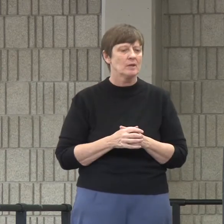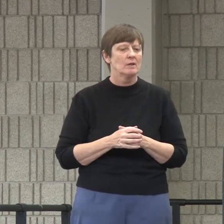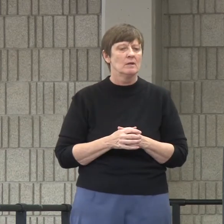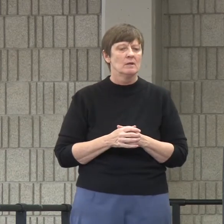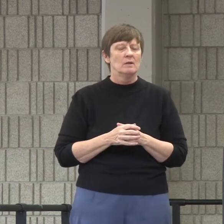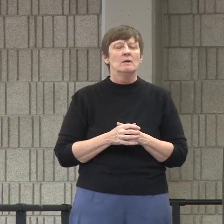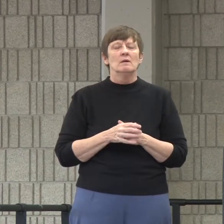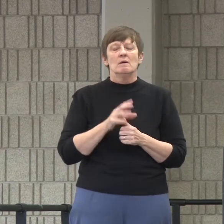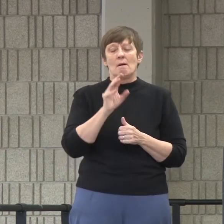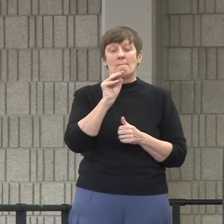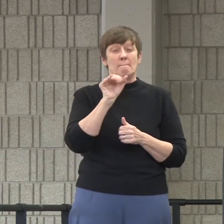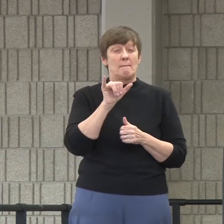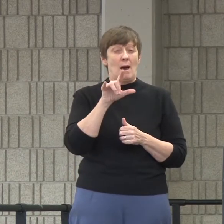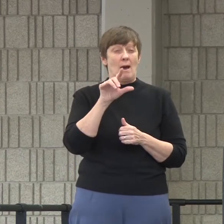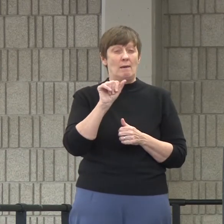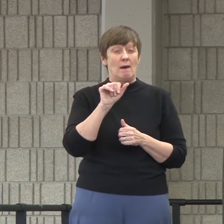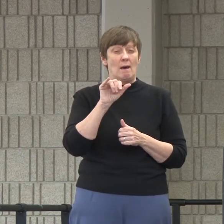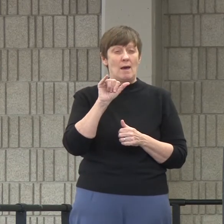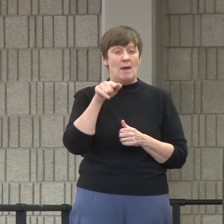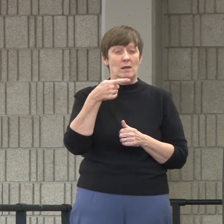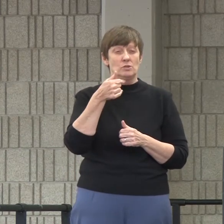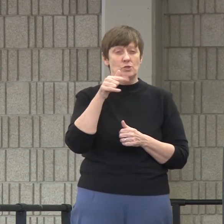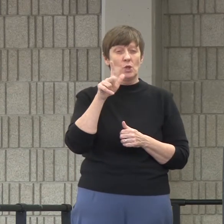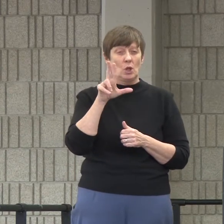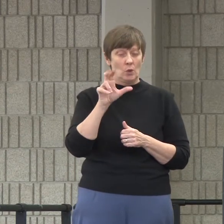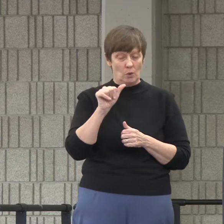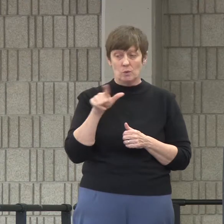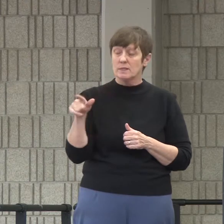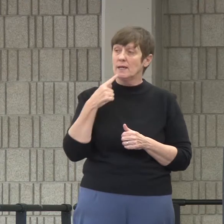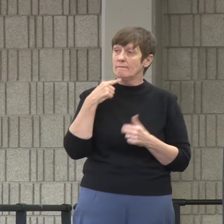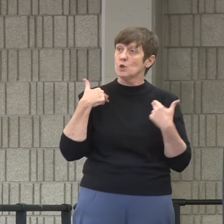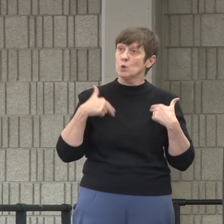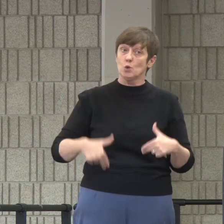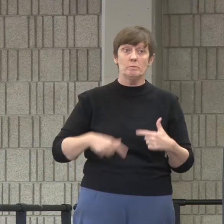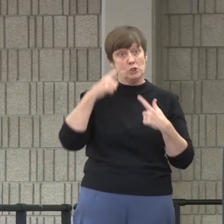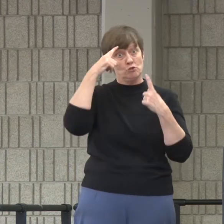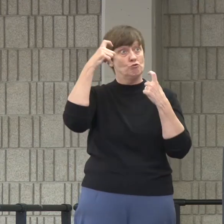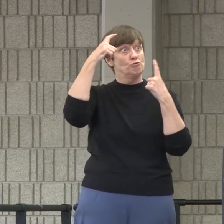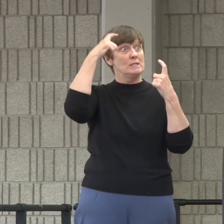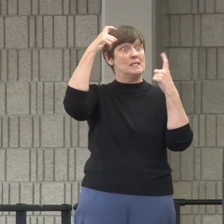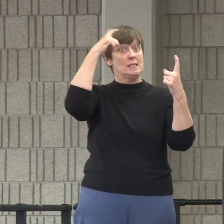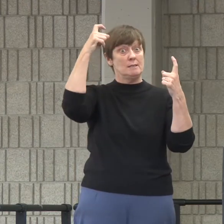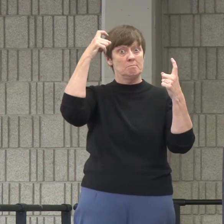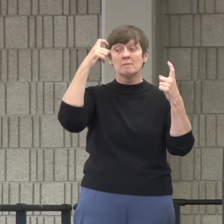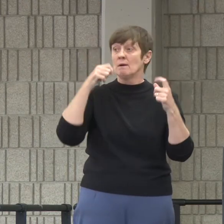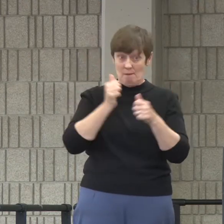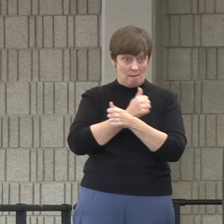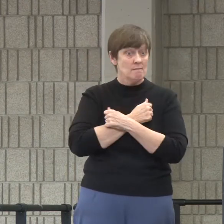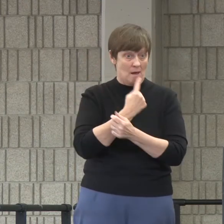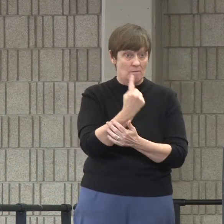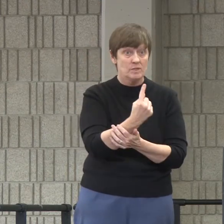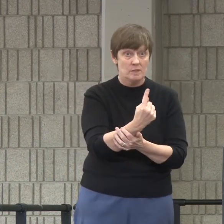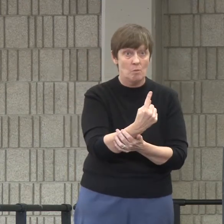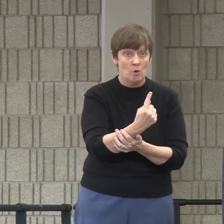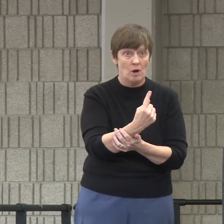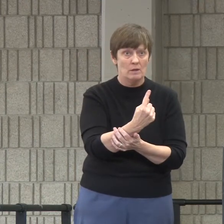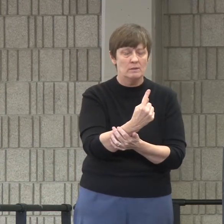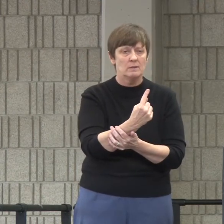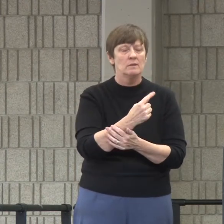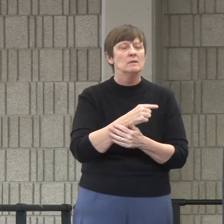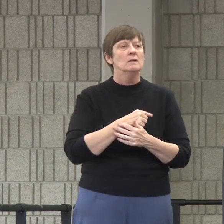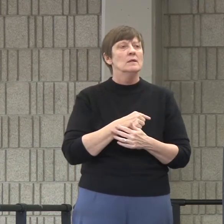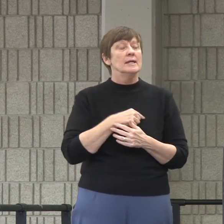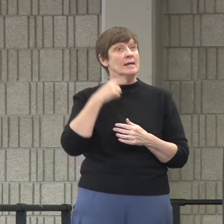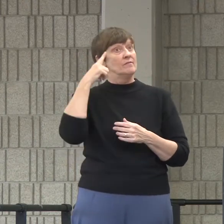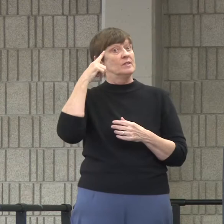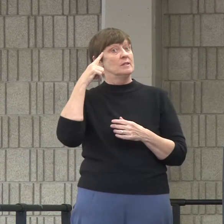Maya Angelou said, if a human being dreams a great dream, dares to love somebody, if a human being dares